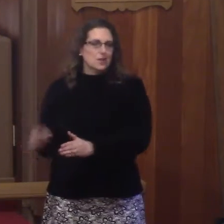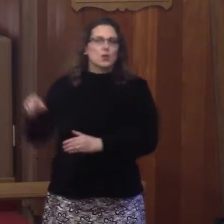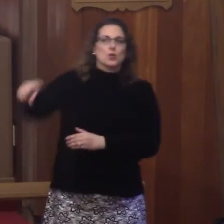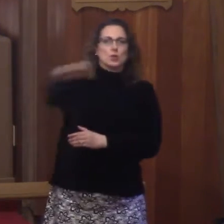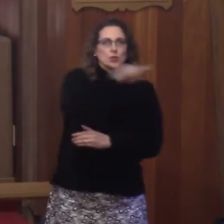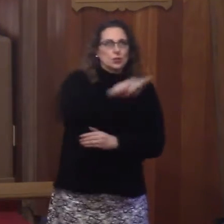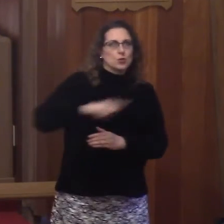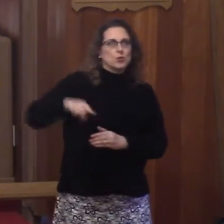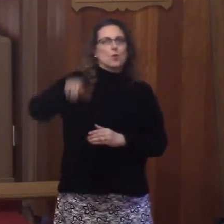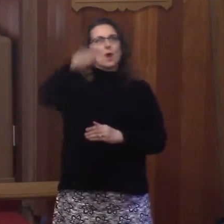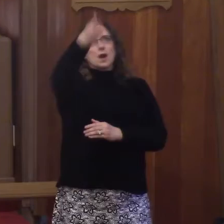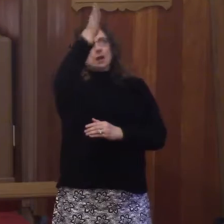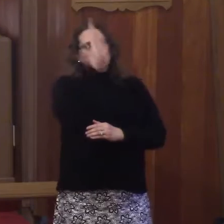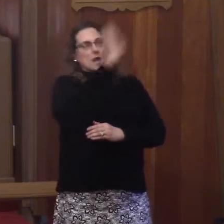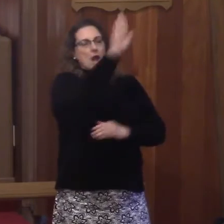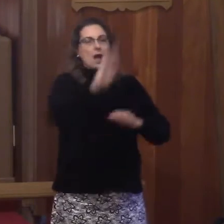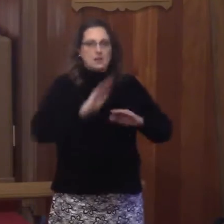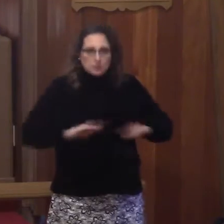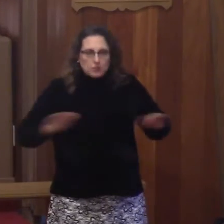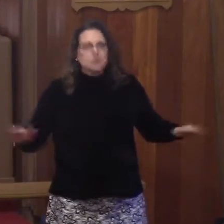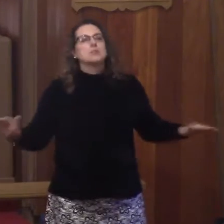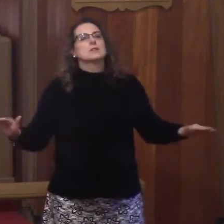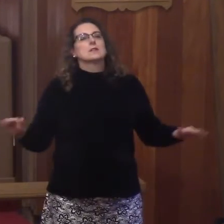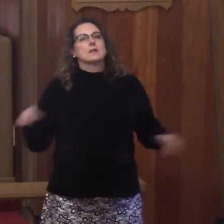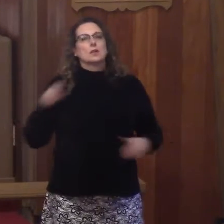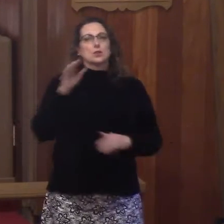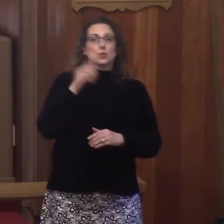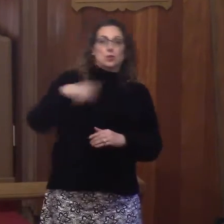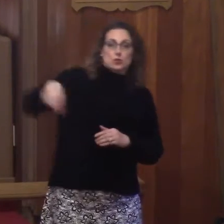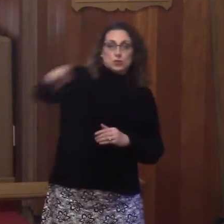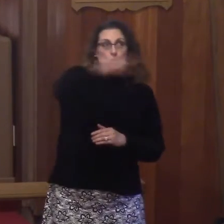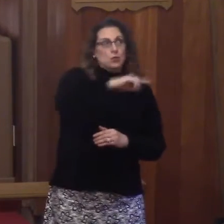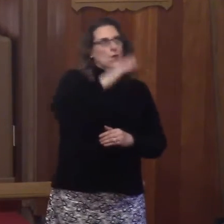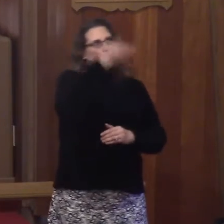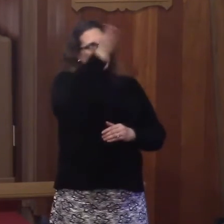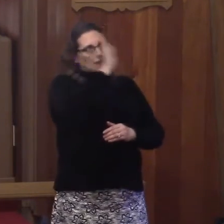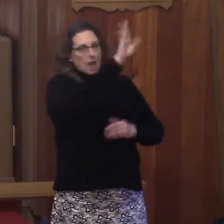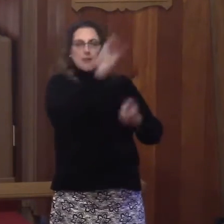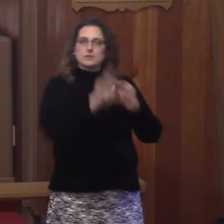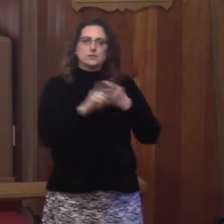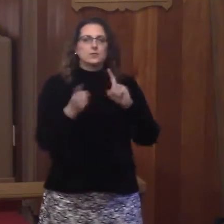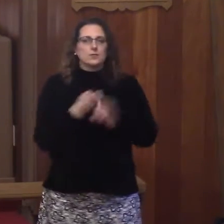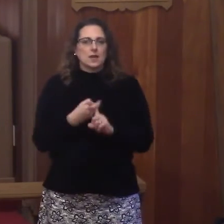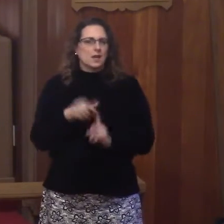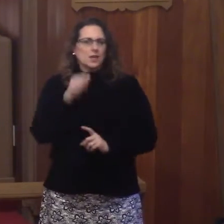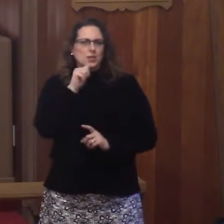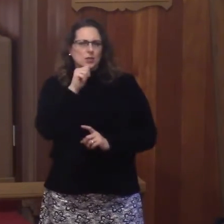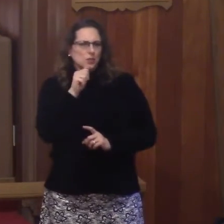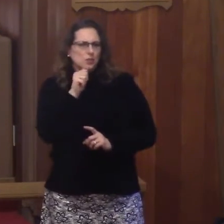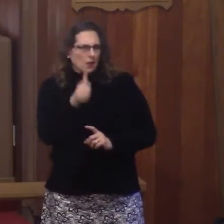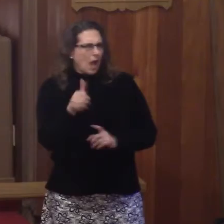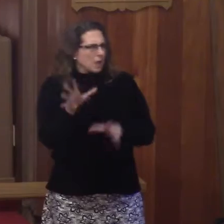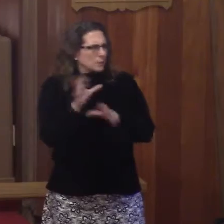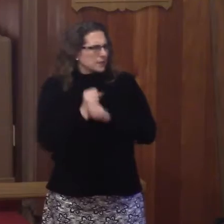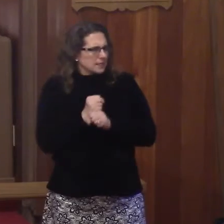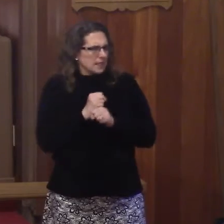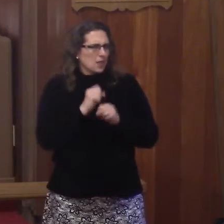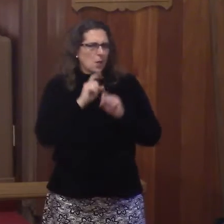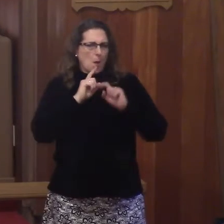God's child. You are God's friend. You are not destined for punishment,